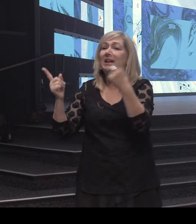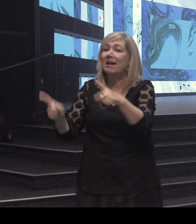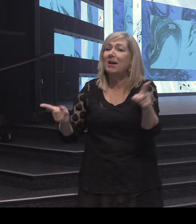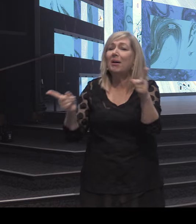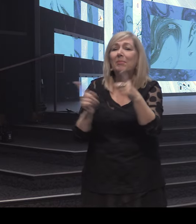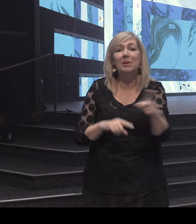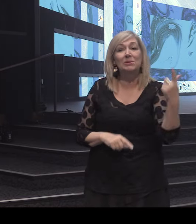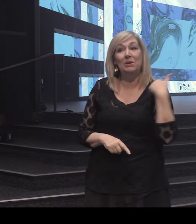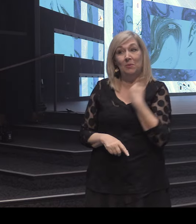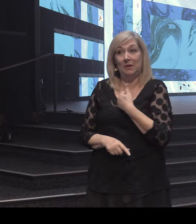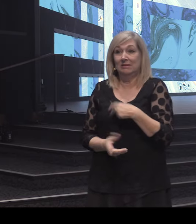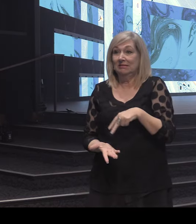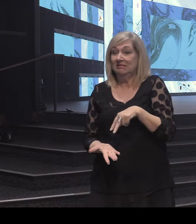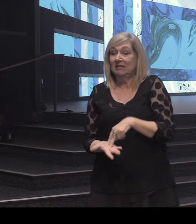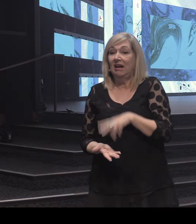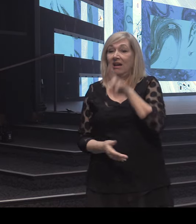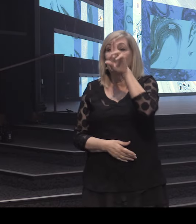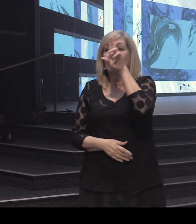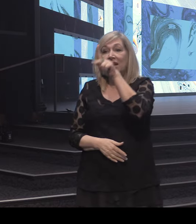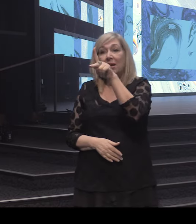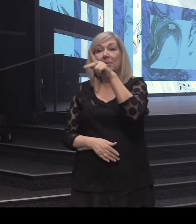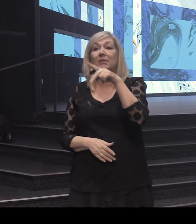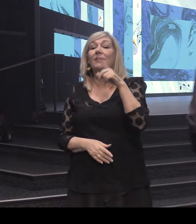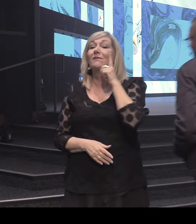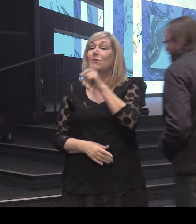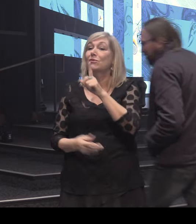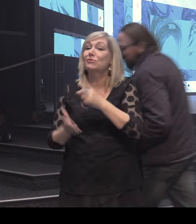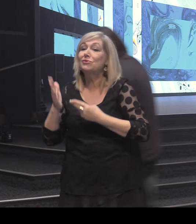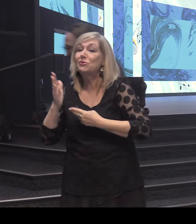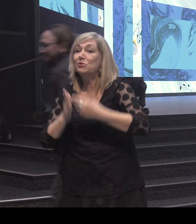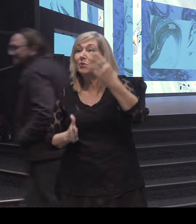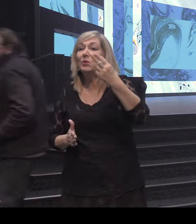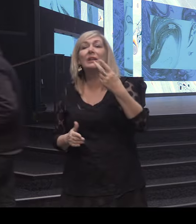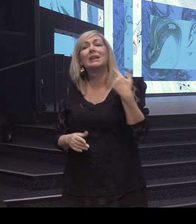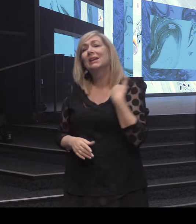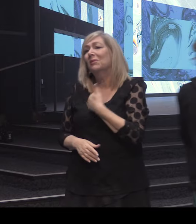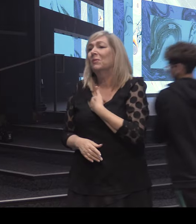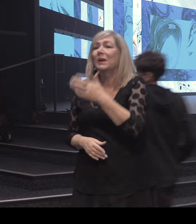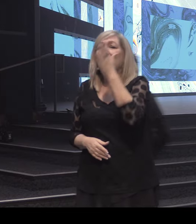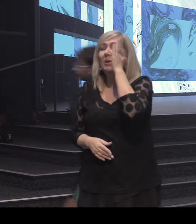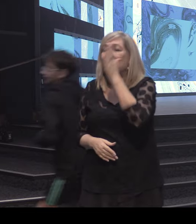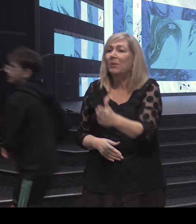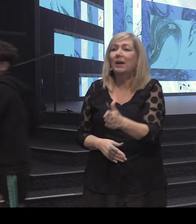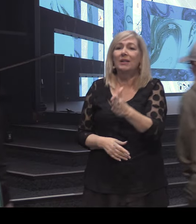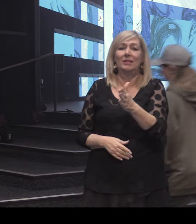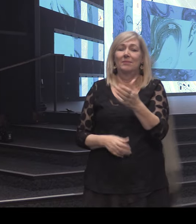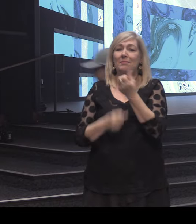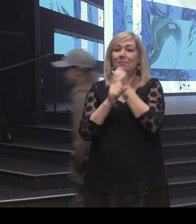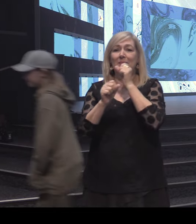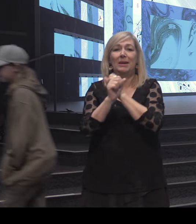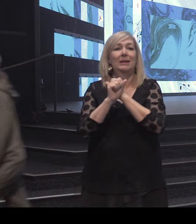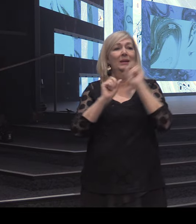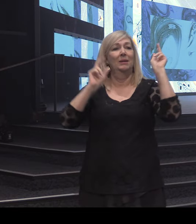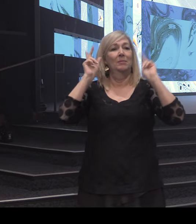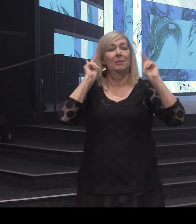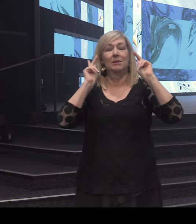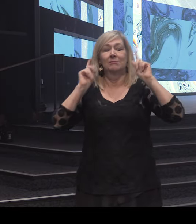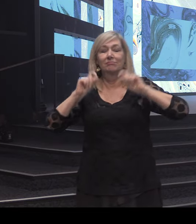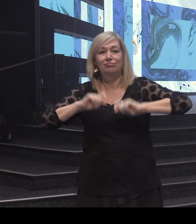stand for the truth. First of all, as we stand for truth, we awake sleeping